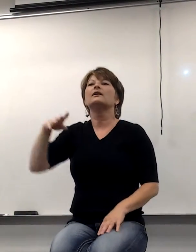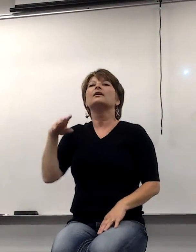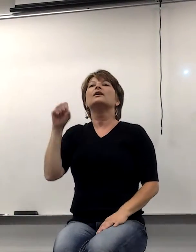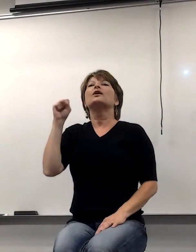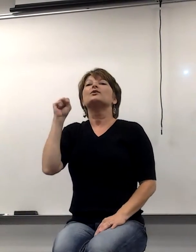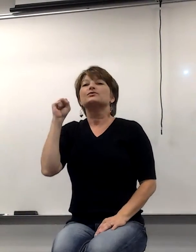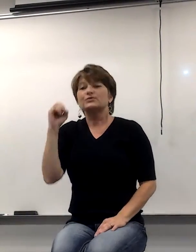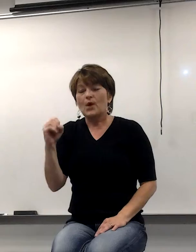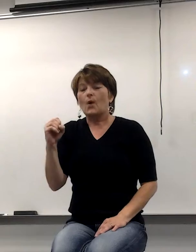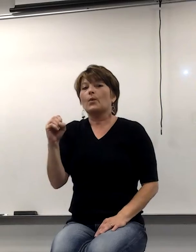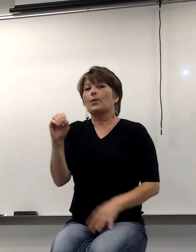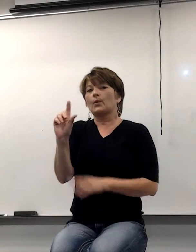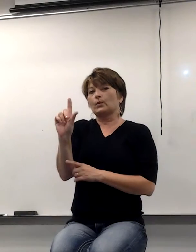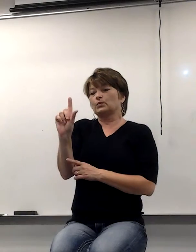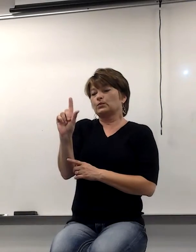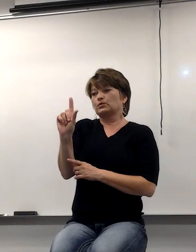my risk for ovary cancer is really high.